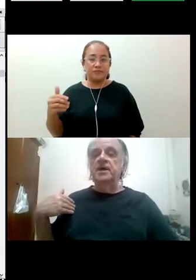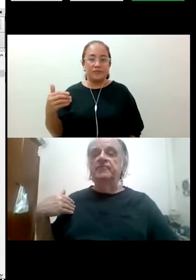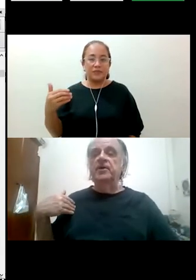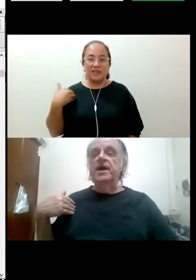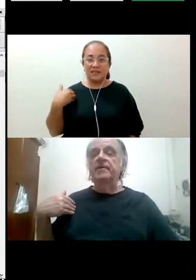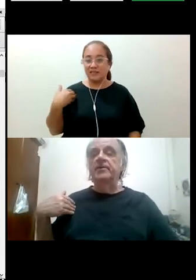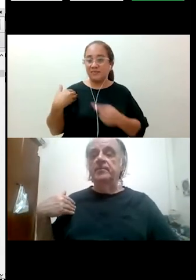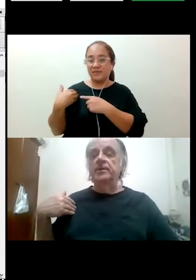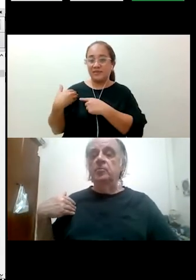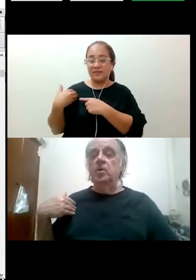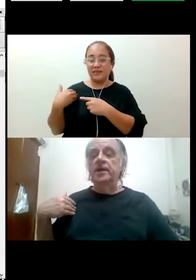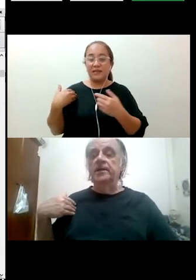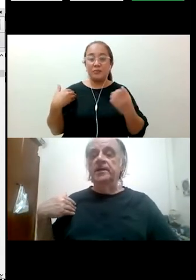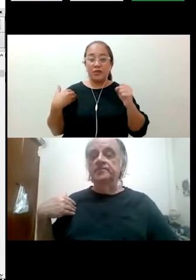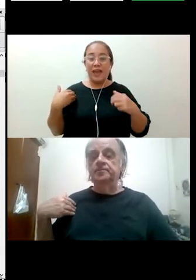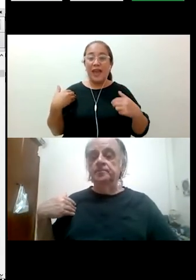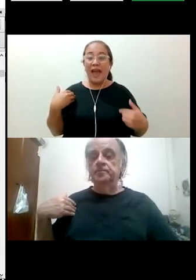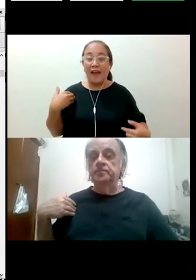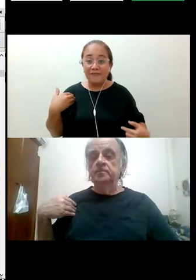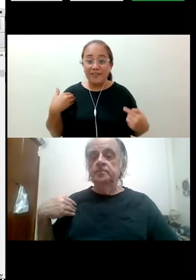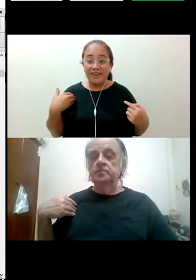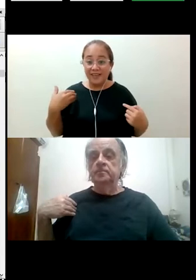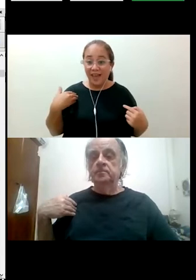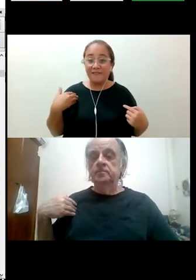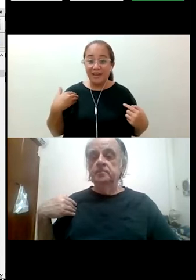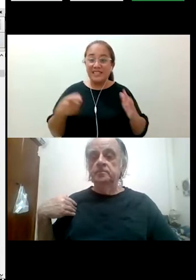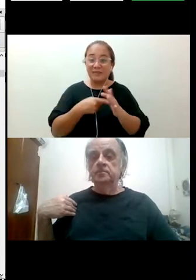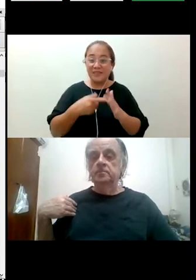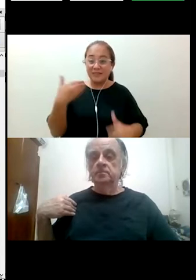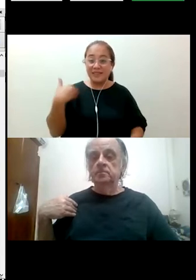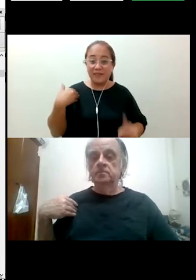sometimes the sign for have can be done one-handed.